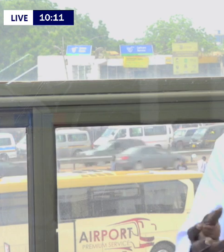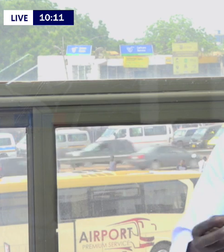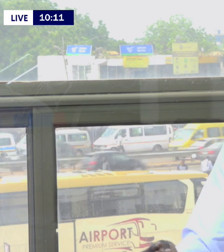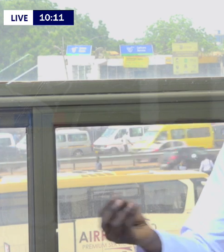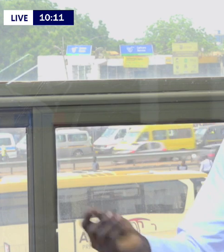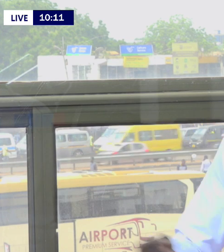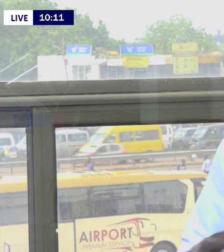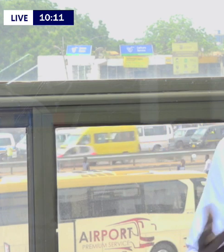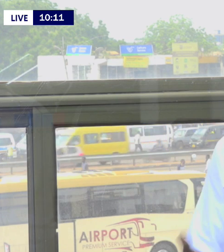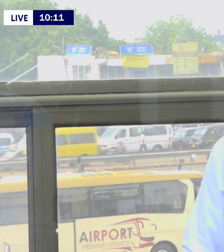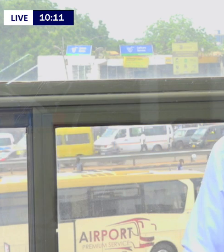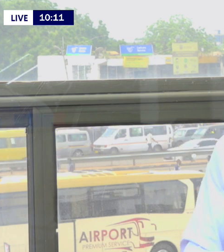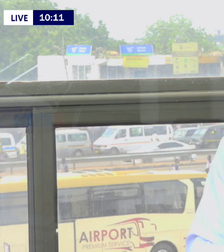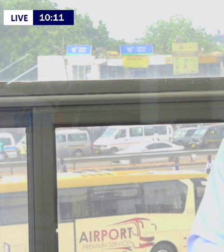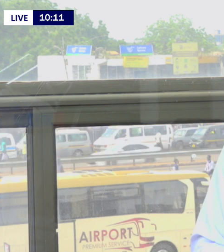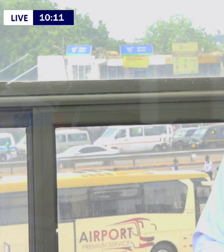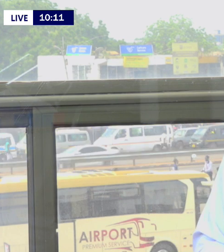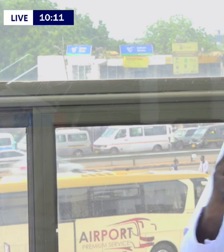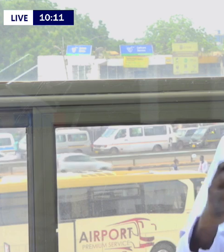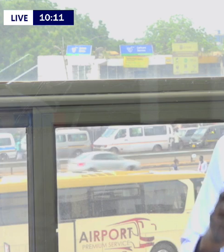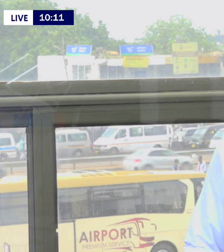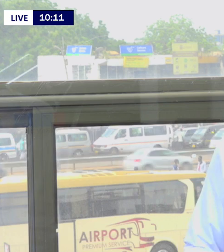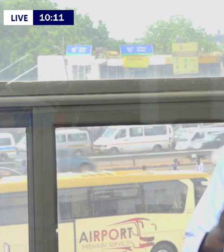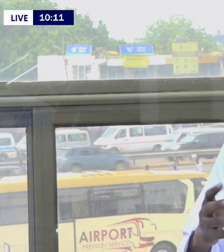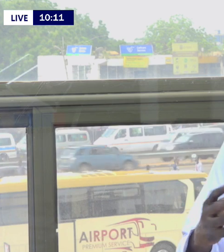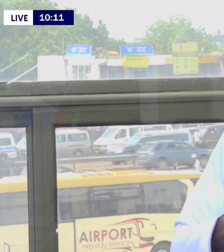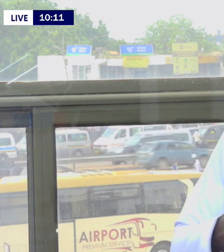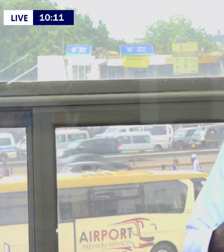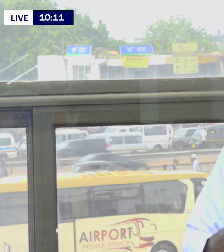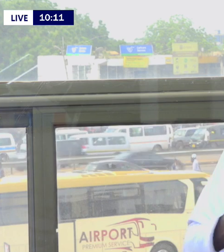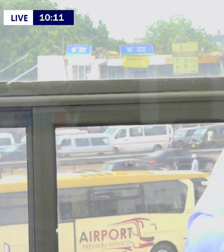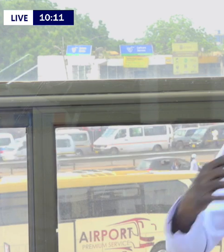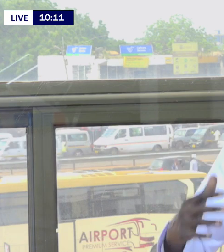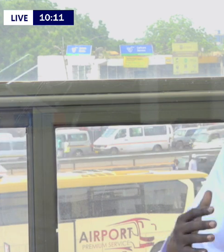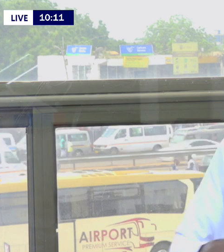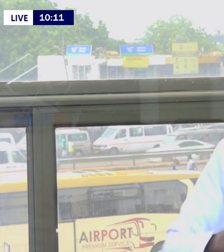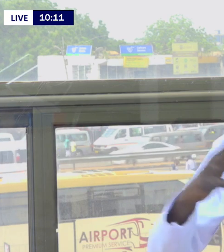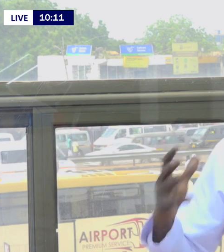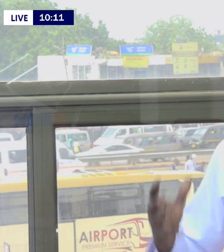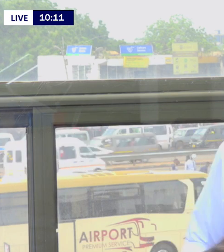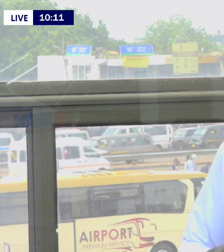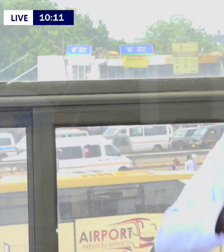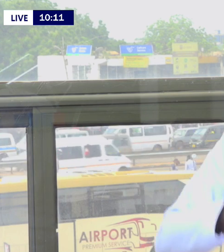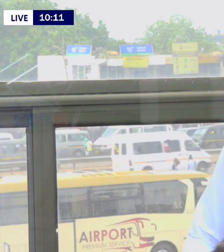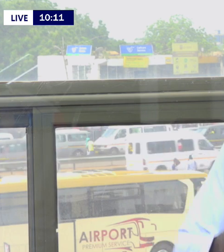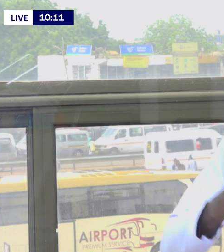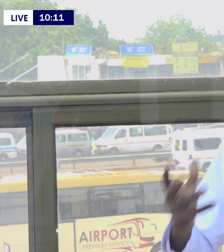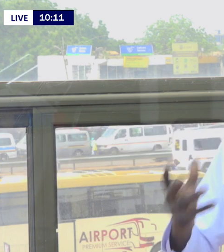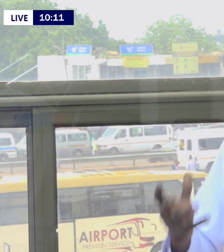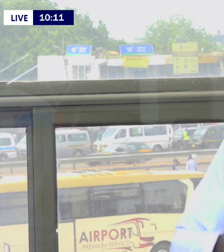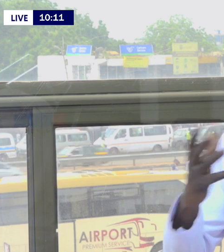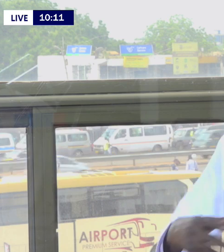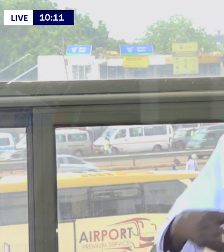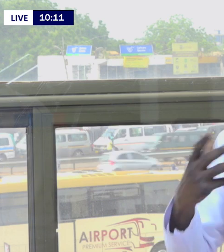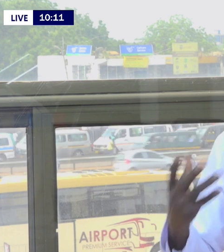paracetamol bi ana painkiller bi na bi a omo ape e wadru na e no solve others na cold na nkasa no